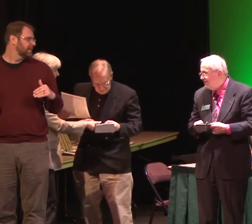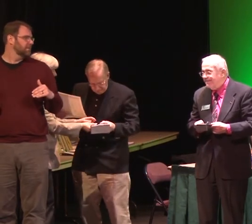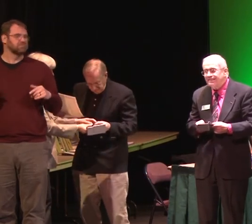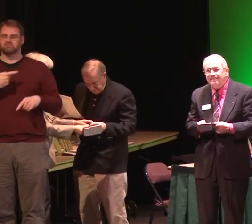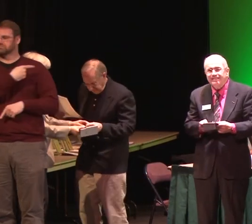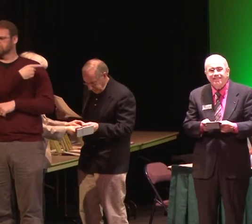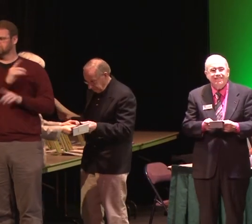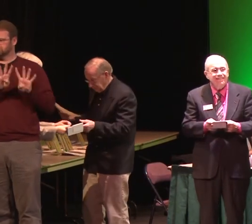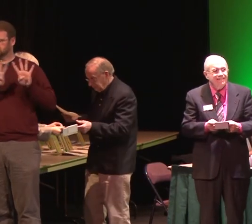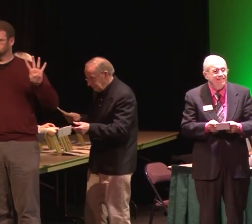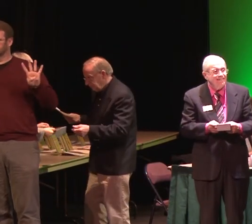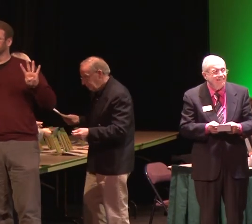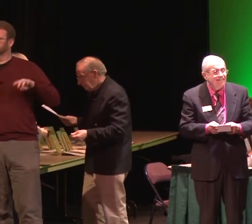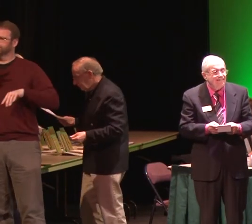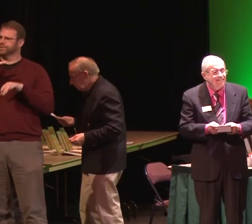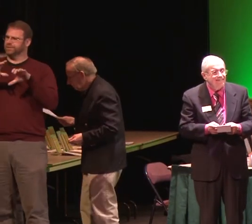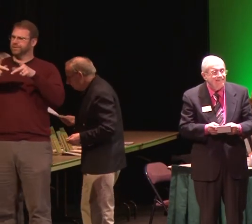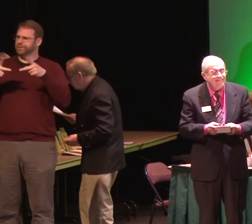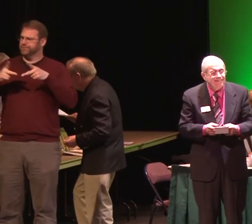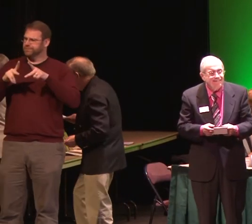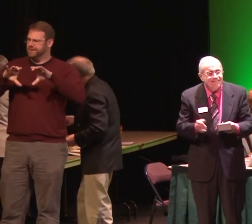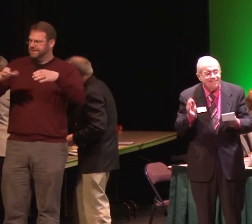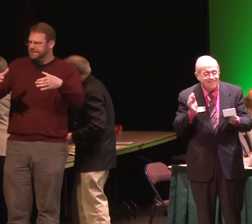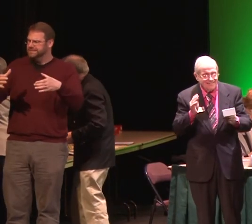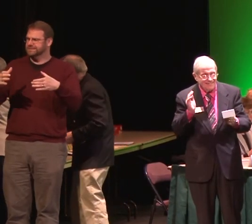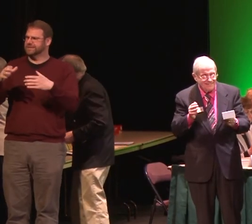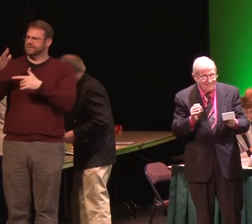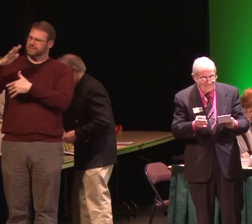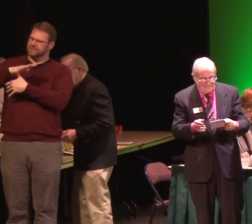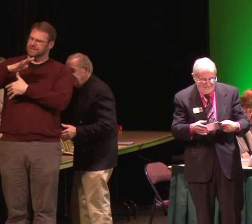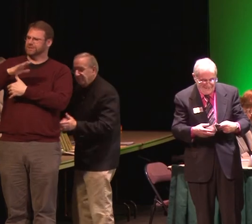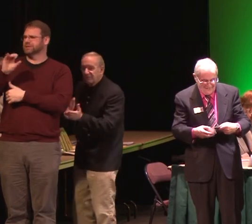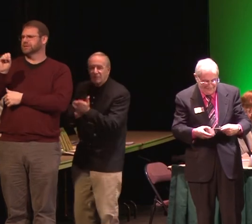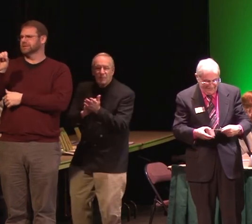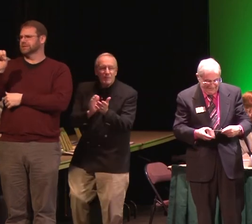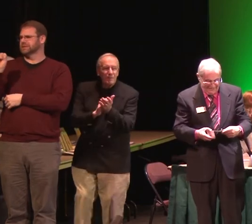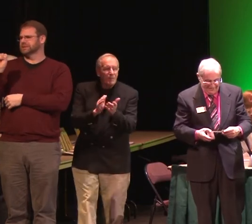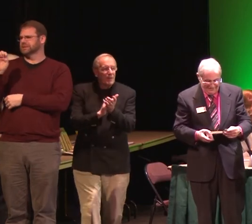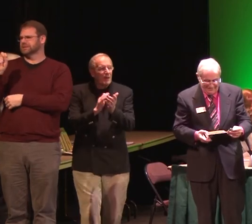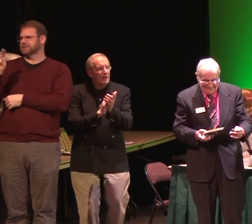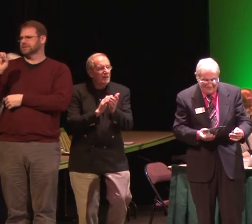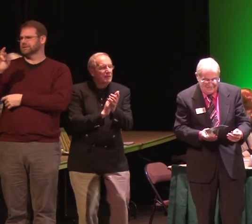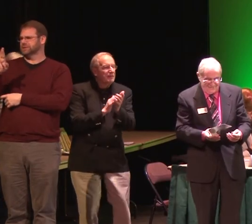These are our third place senior division winners. Congratulations.